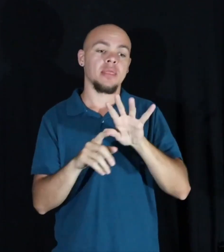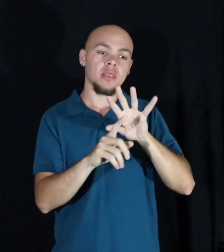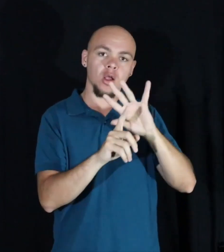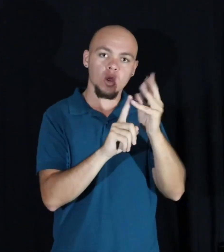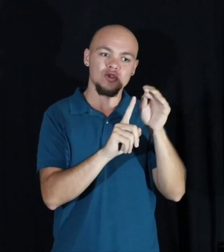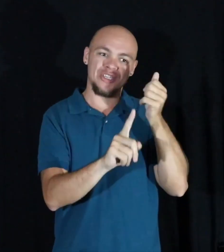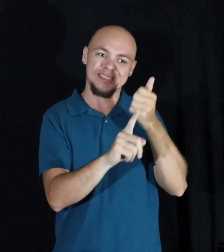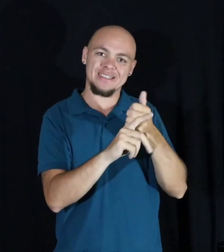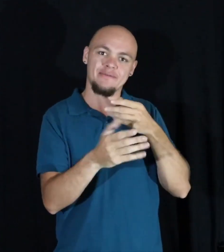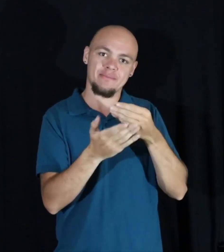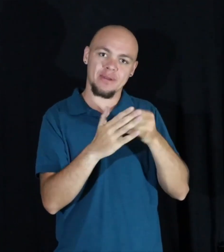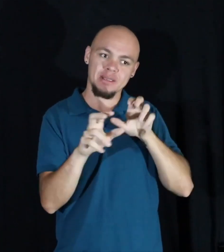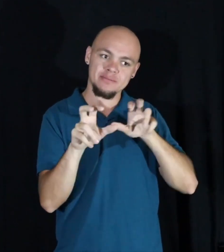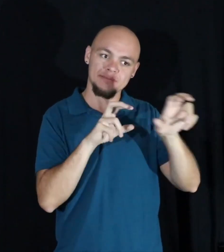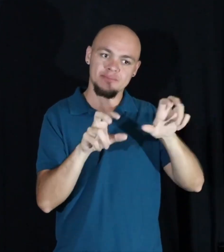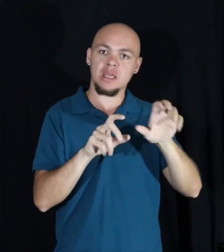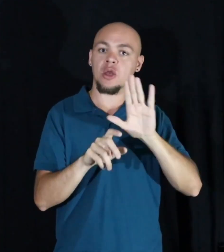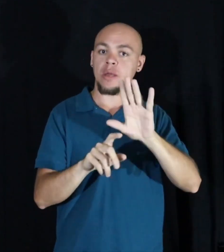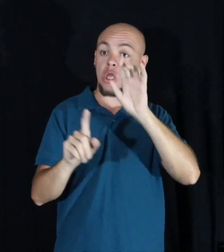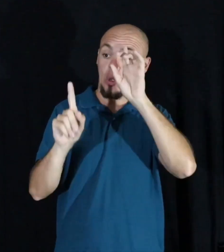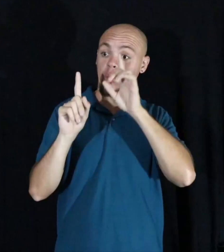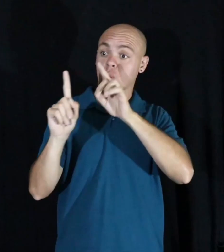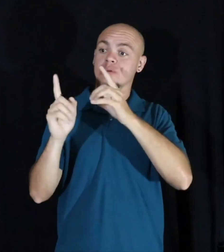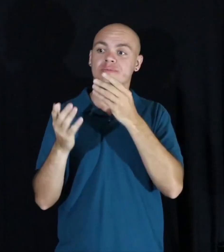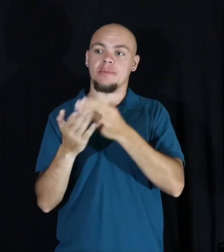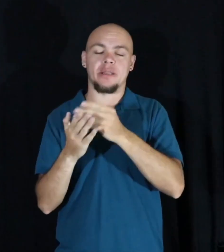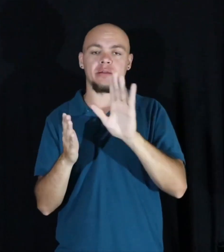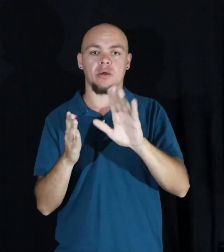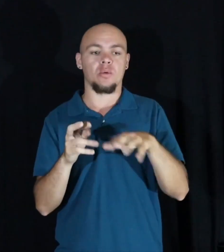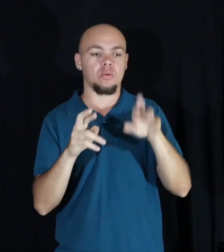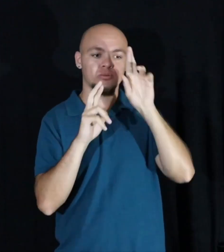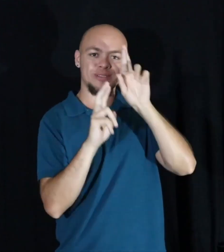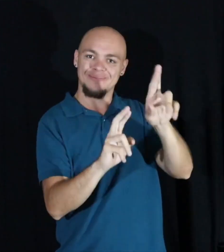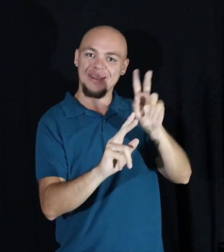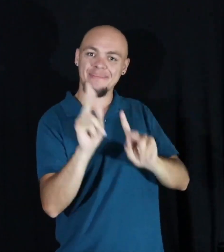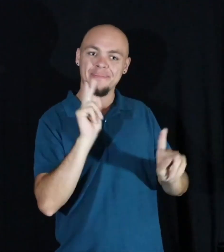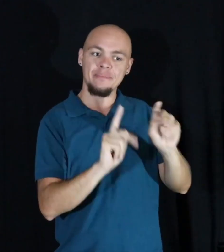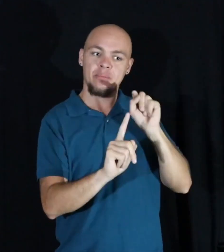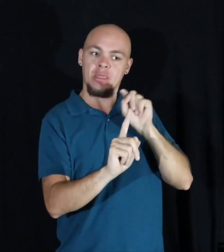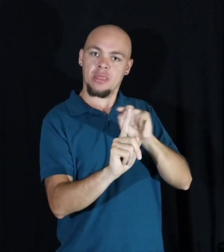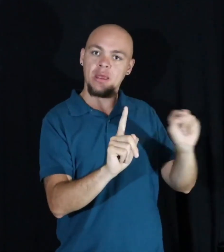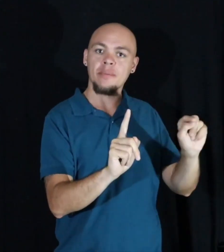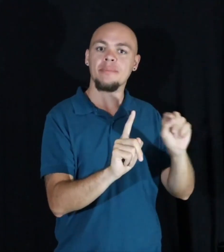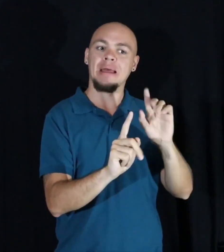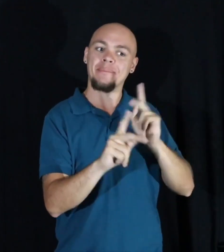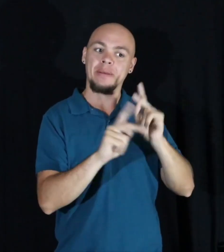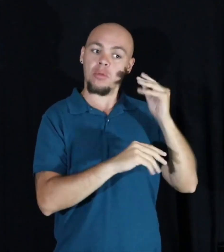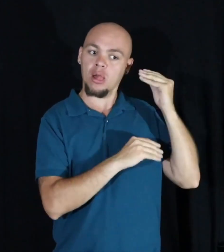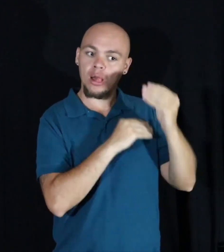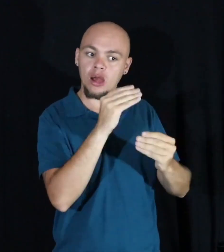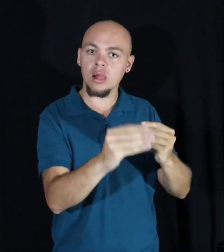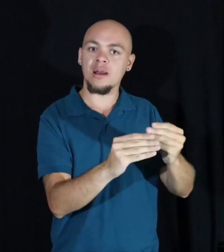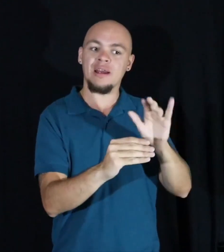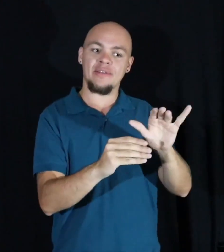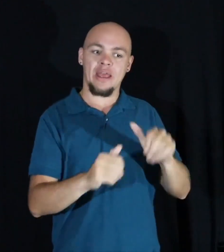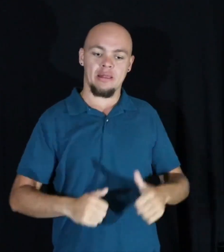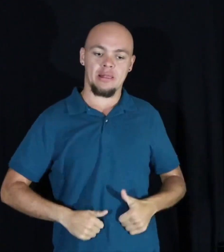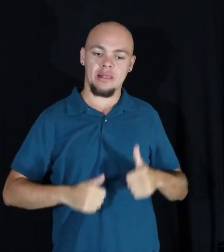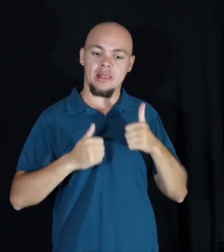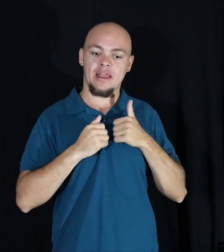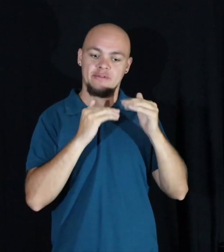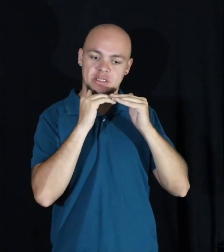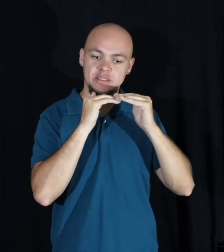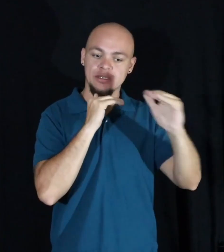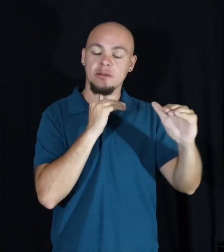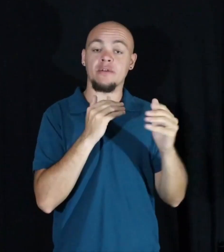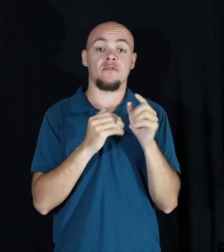getting to your goals the way you want to, but in respect to the culture and the people that are to come, and to build that sustainable lifestyle for future generations,